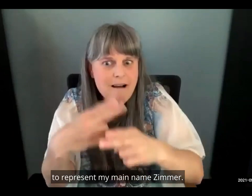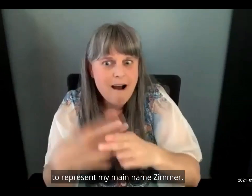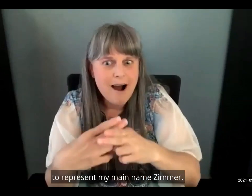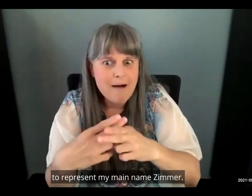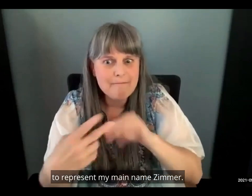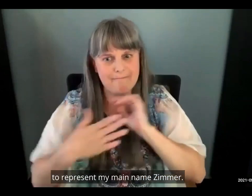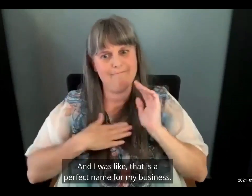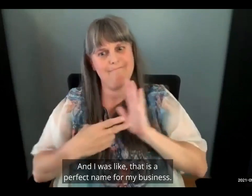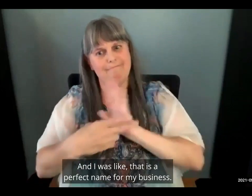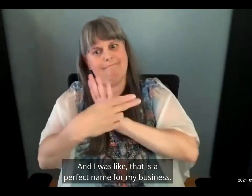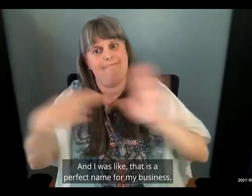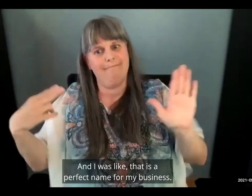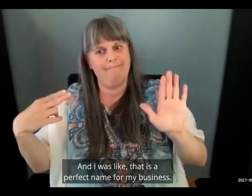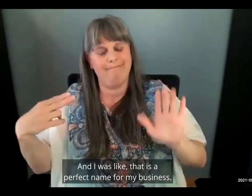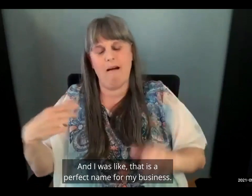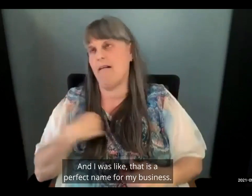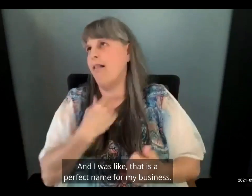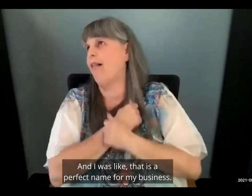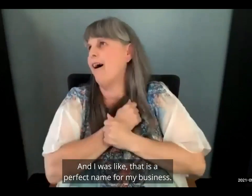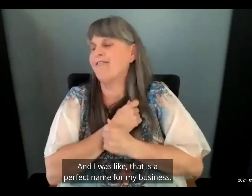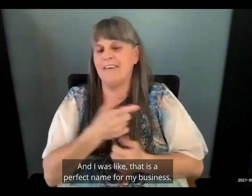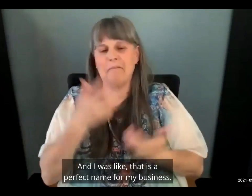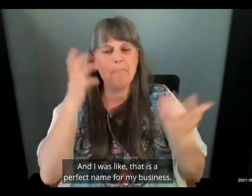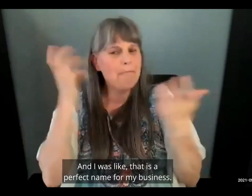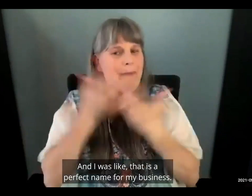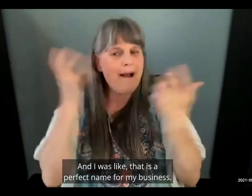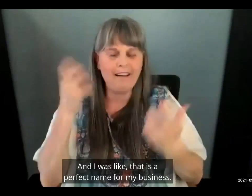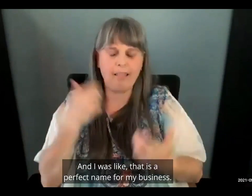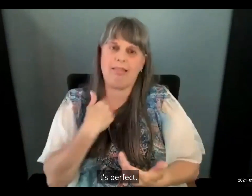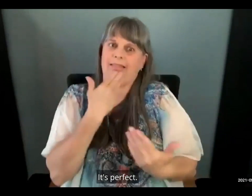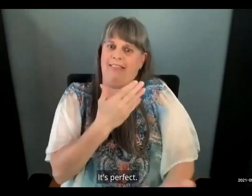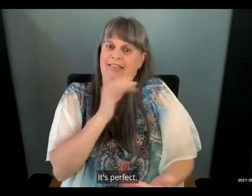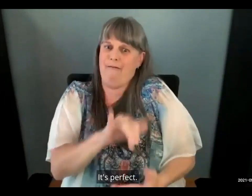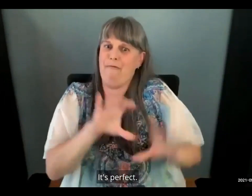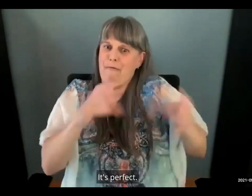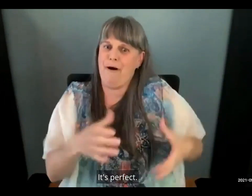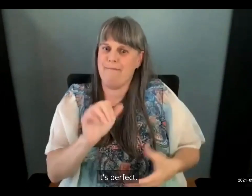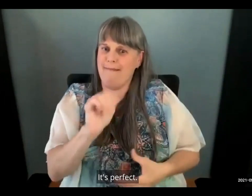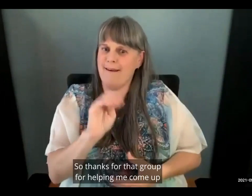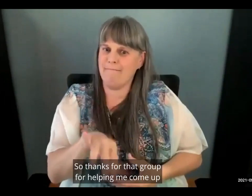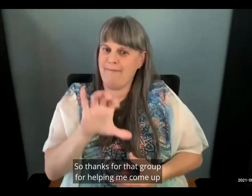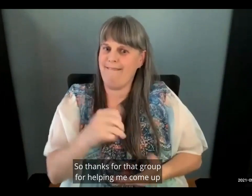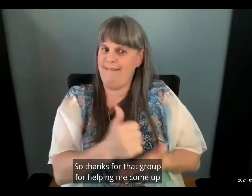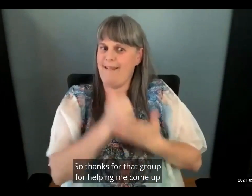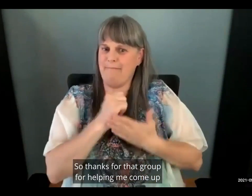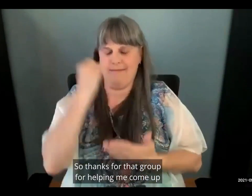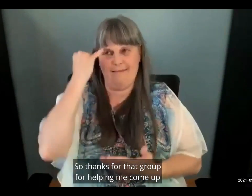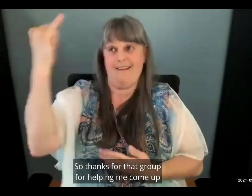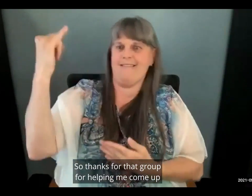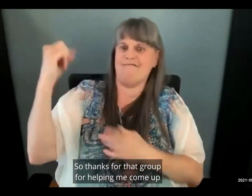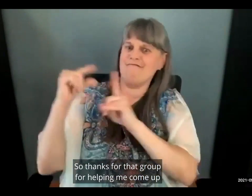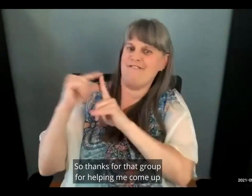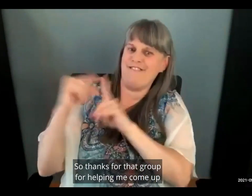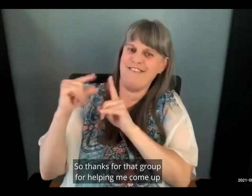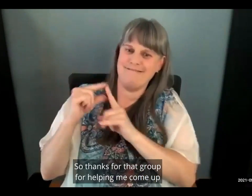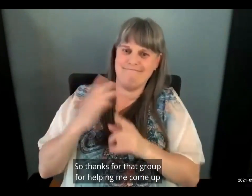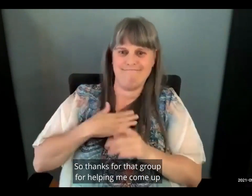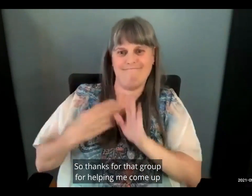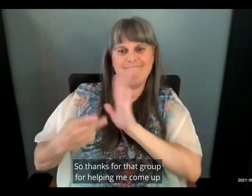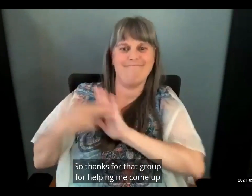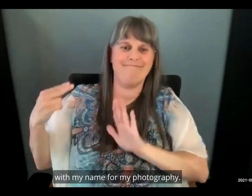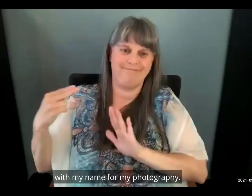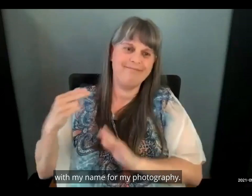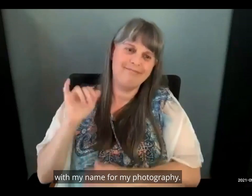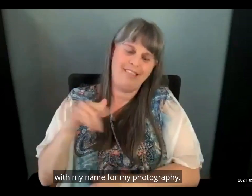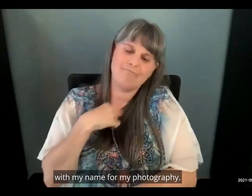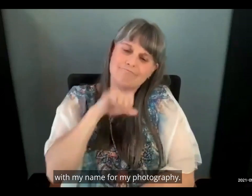name, Zimmer. And I was like, that is a perfect name for my business. It is perfect. So thanks for that group for helping me come